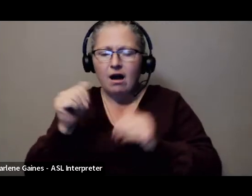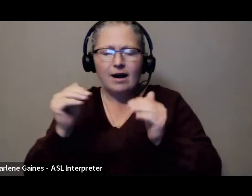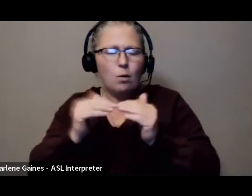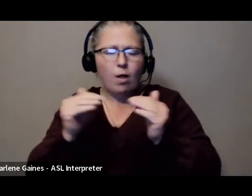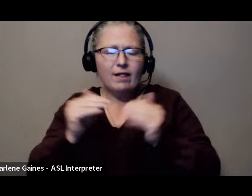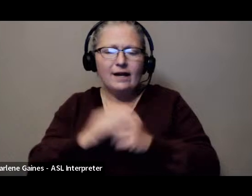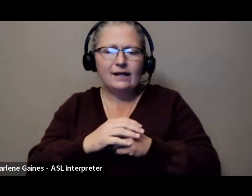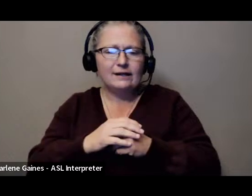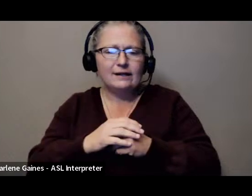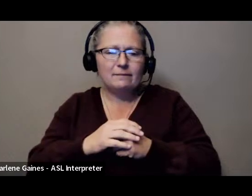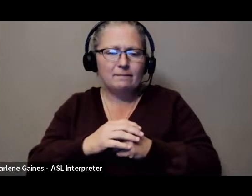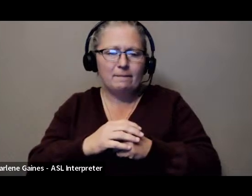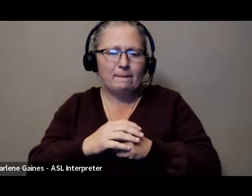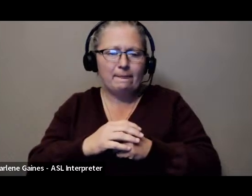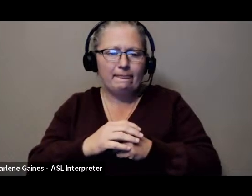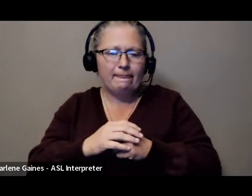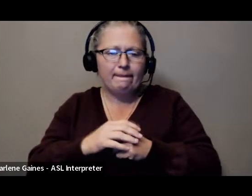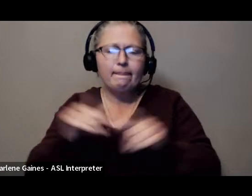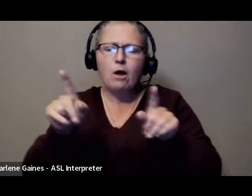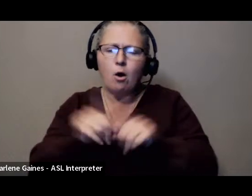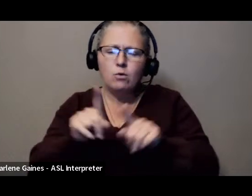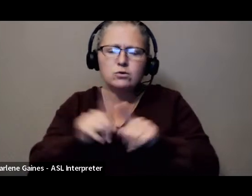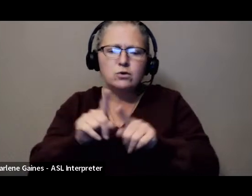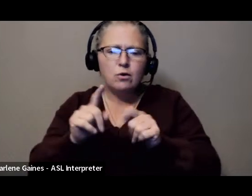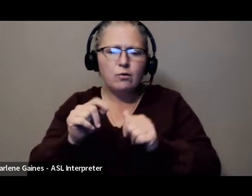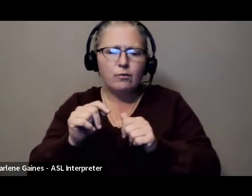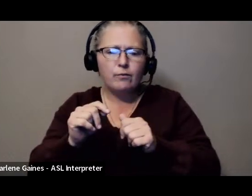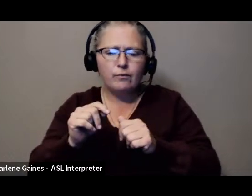equality. I also